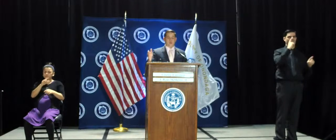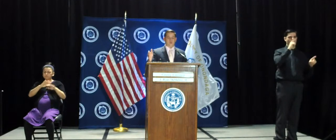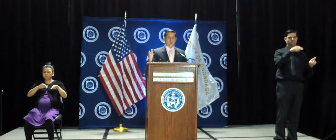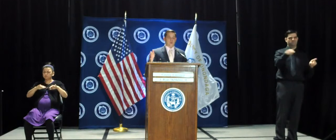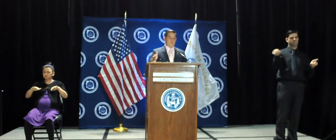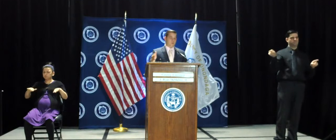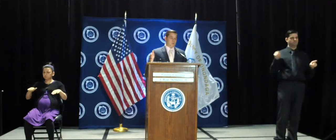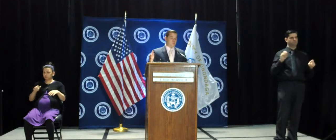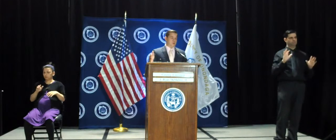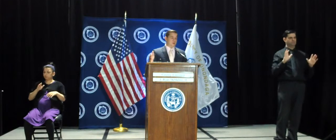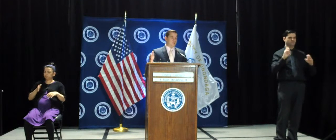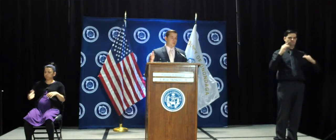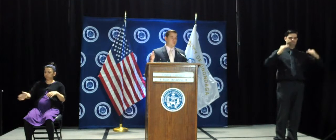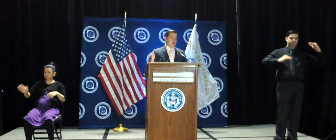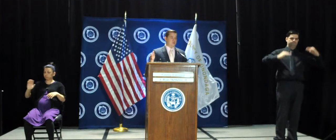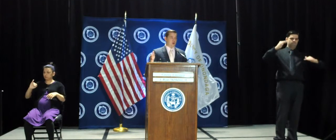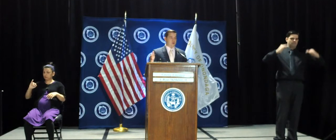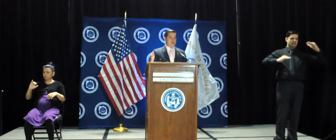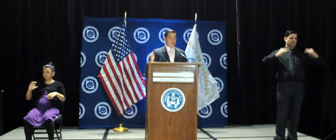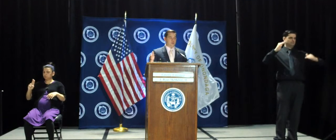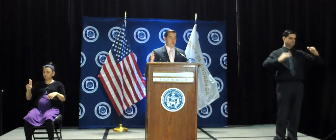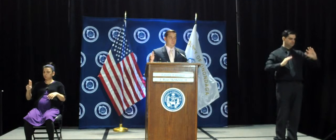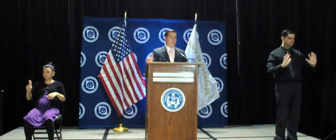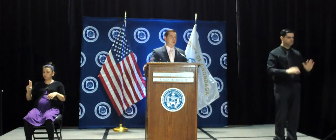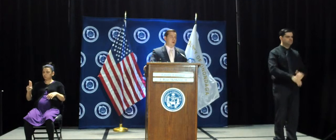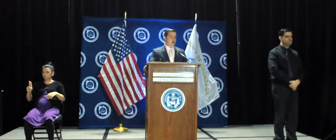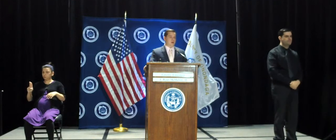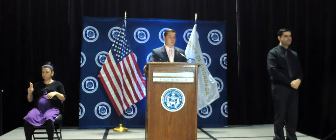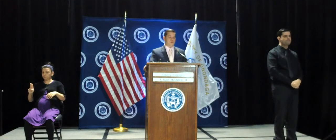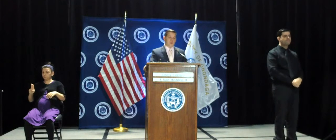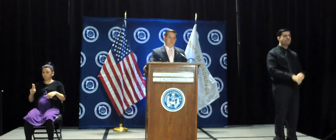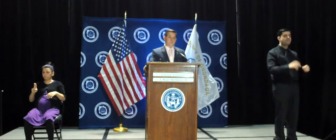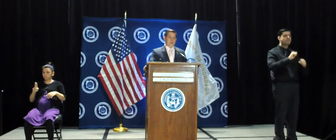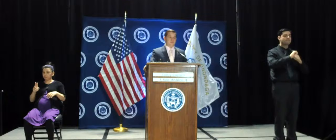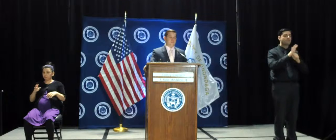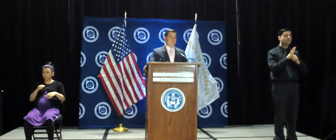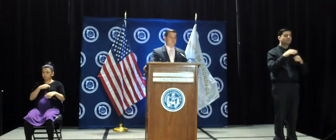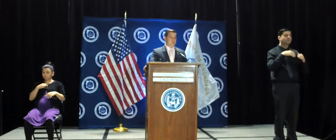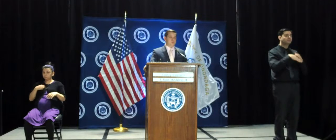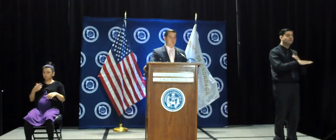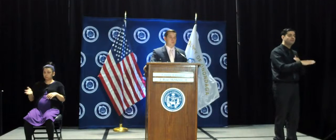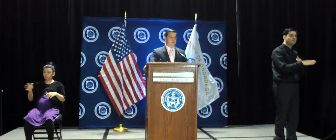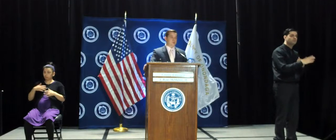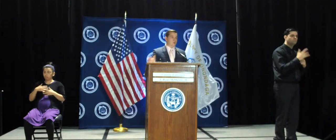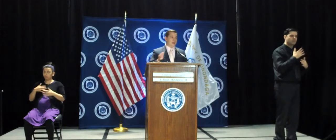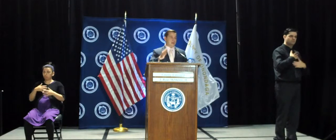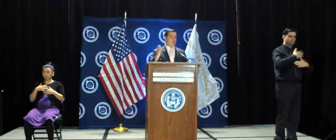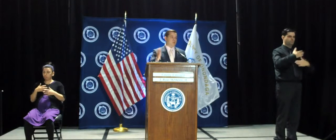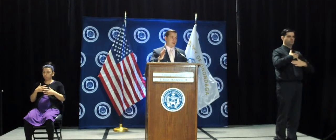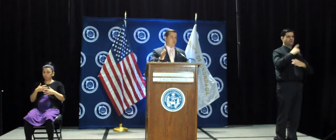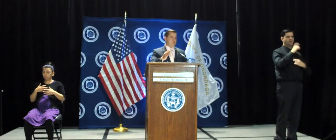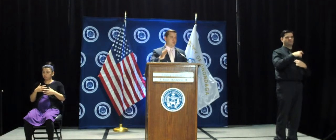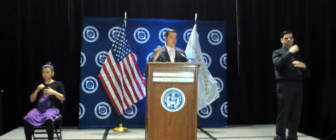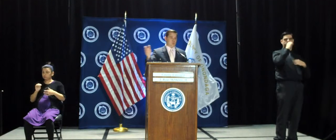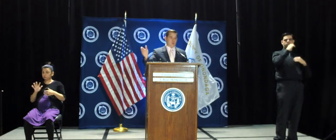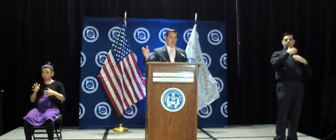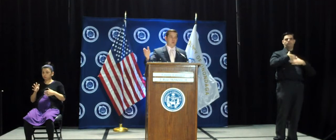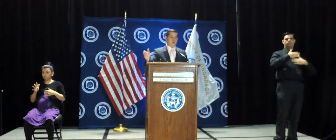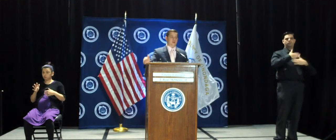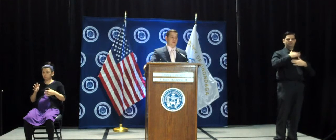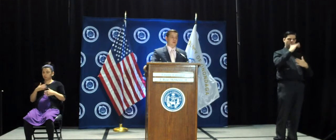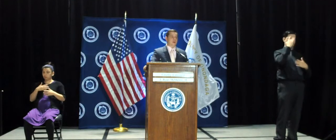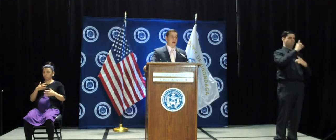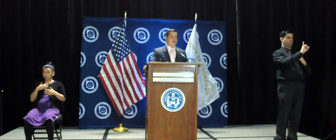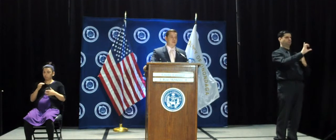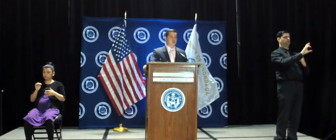the COVID patients come in, for the most part, they come in because they're having a hard time breathing. So those, you don't gamble with that. Those can turn really